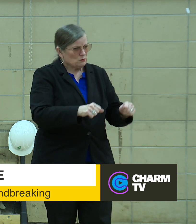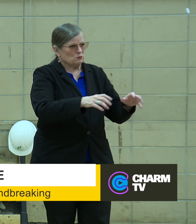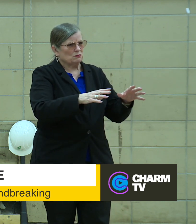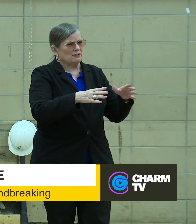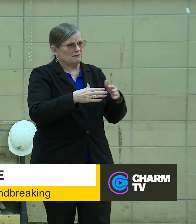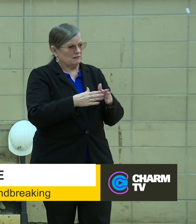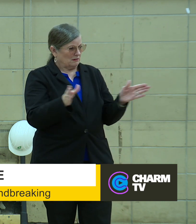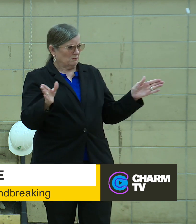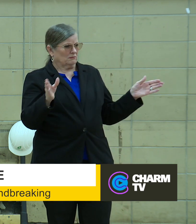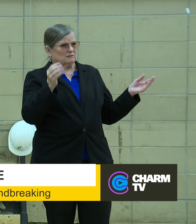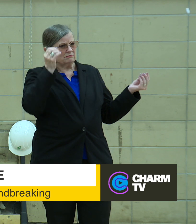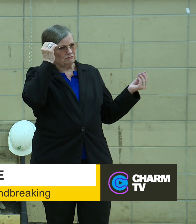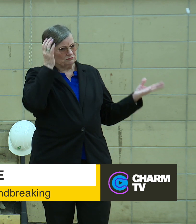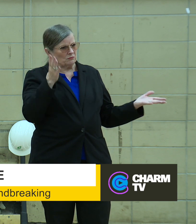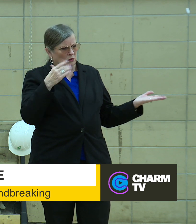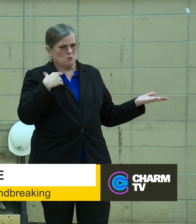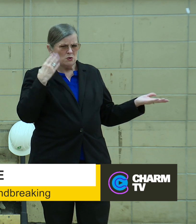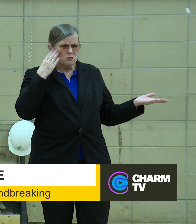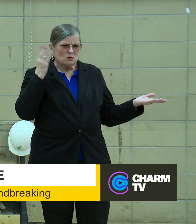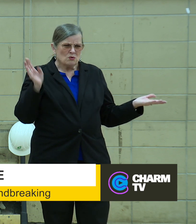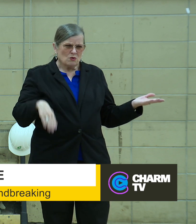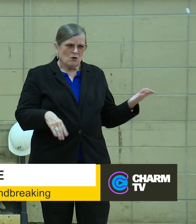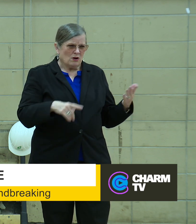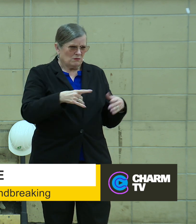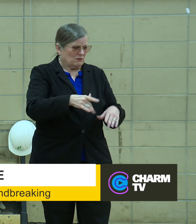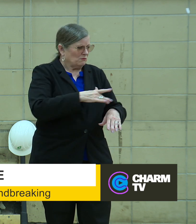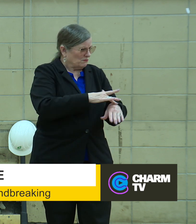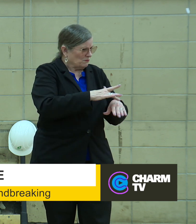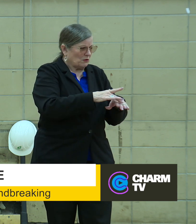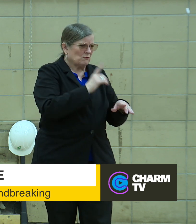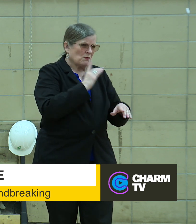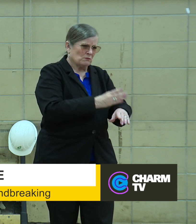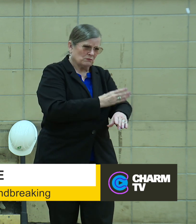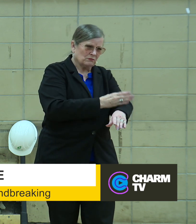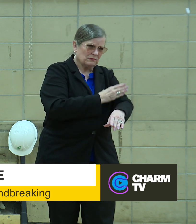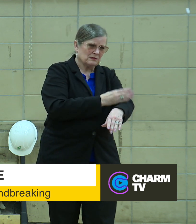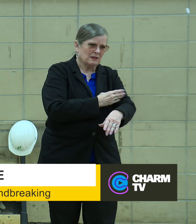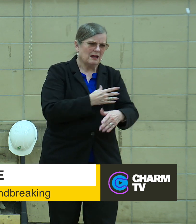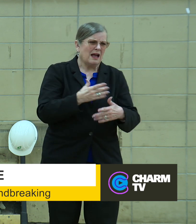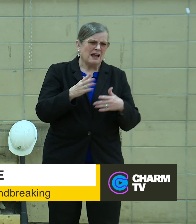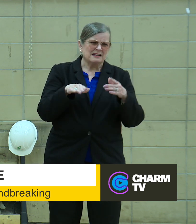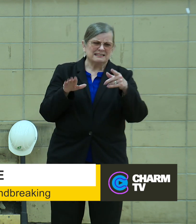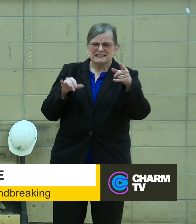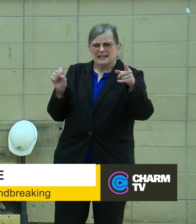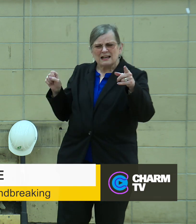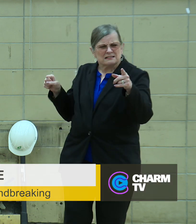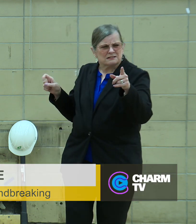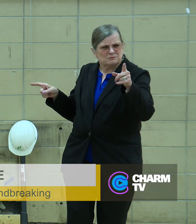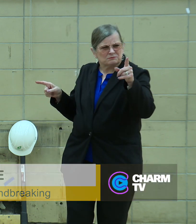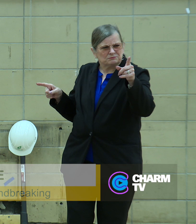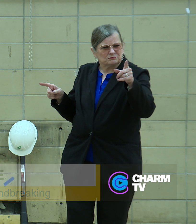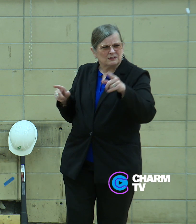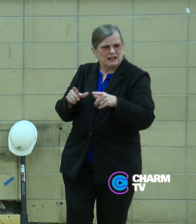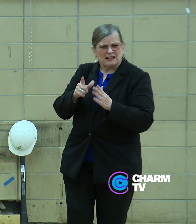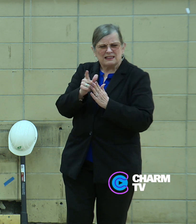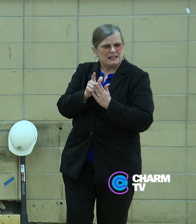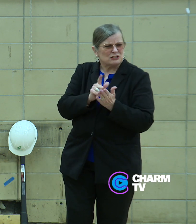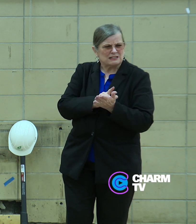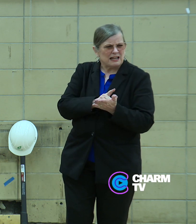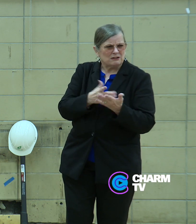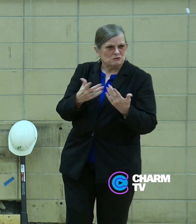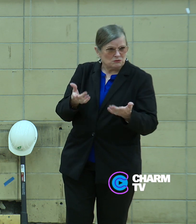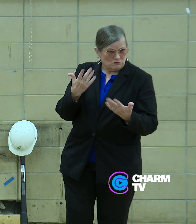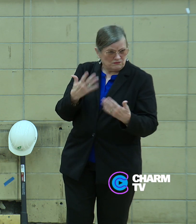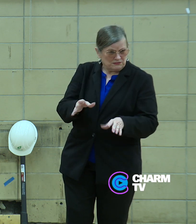know that there's going to be room for improvement and more things for us to work on together. Absolutely. In terms of legislation, this past session, did you